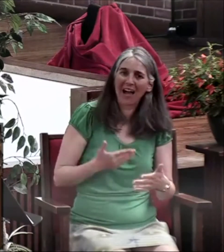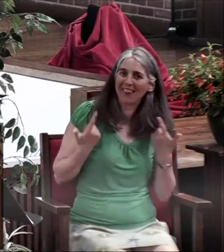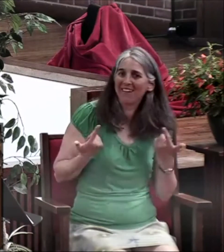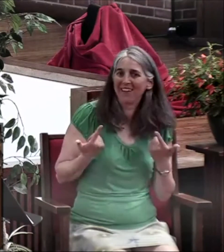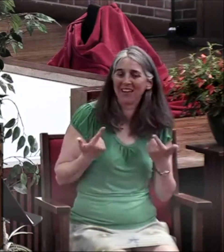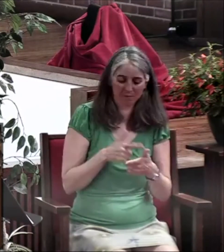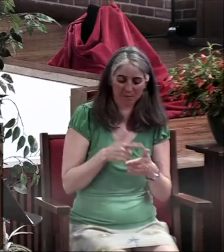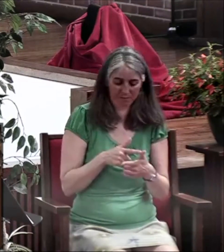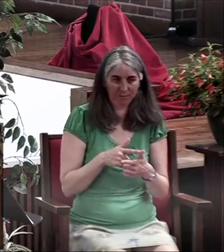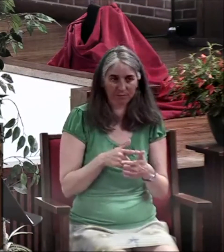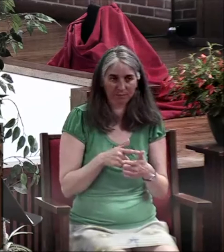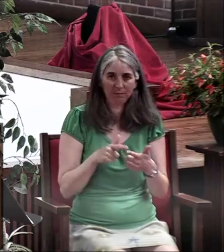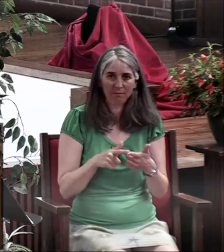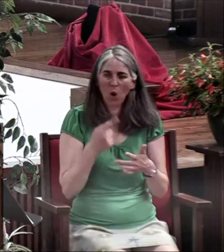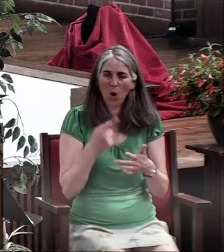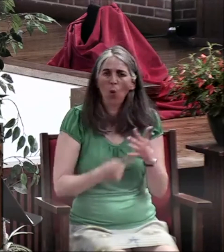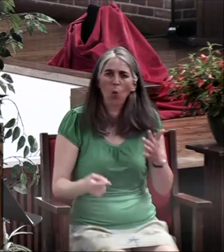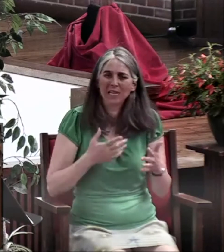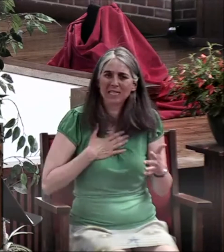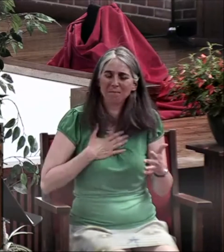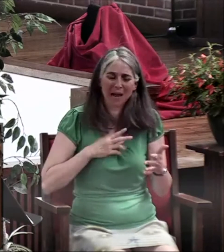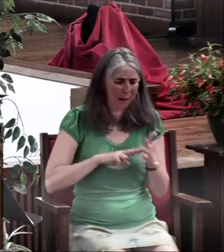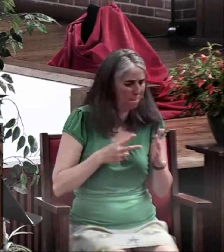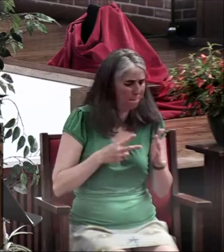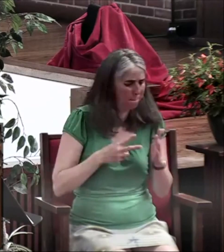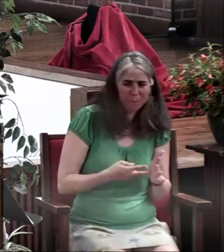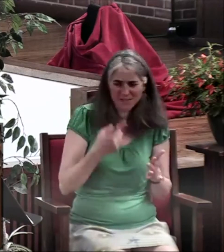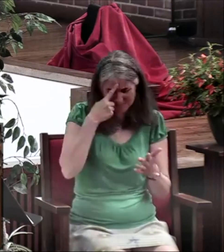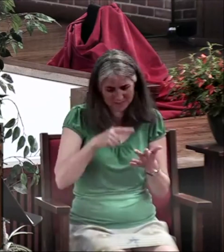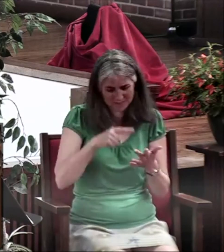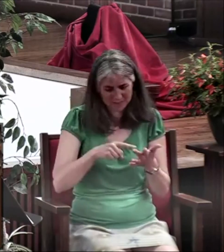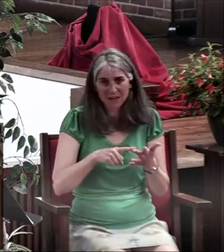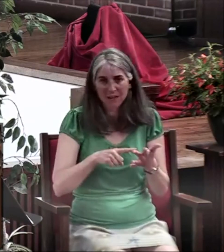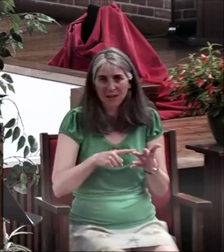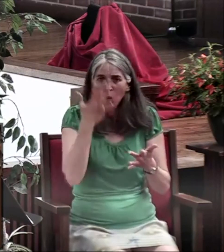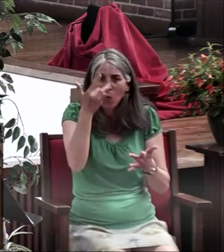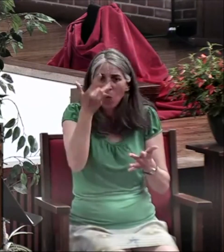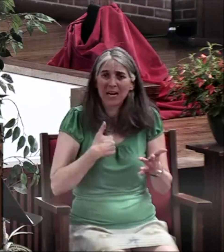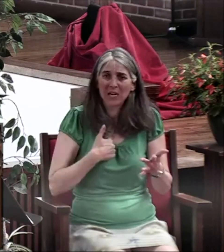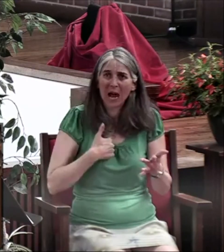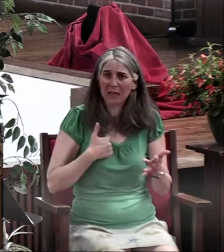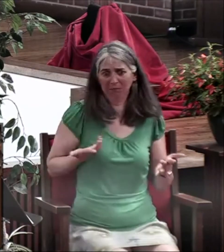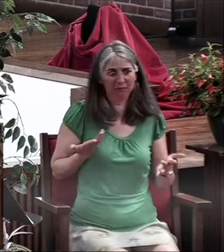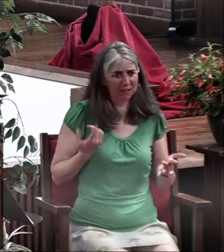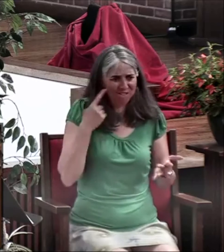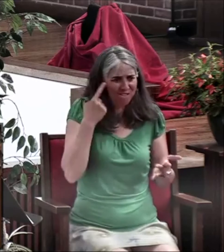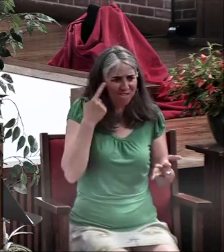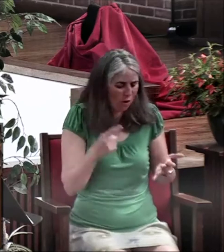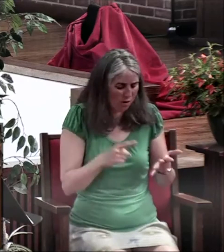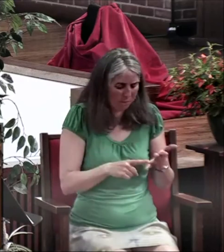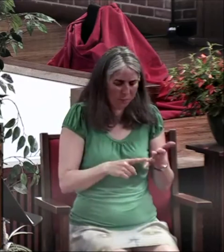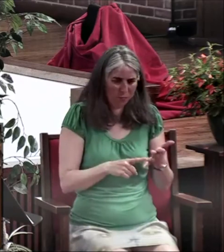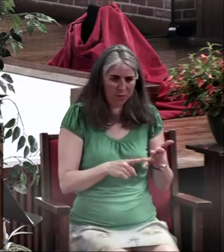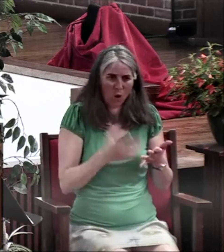living? What is the cause of my existence? Why do I exist? Why is